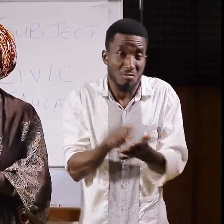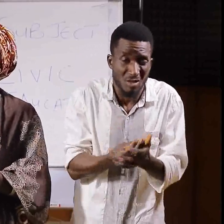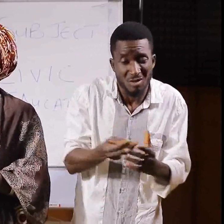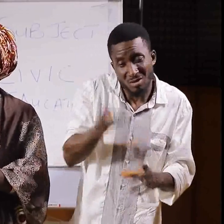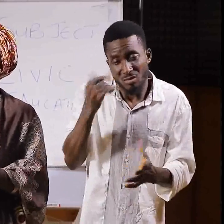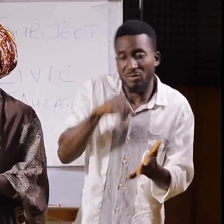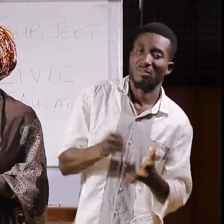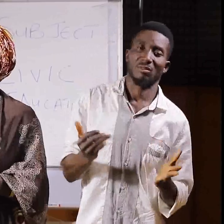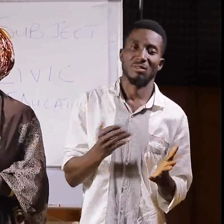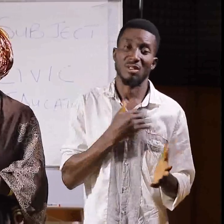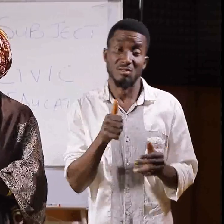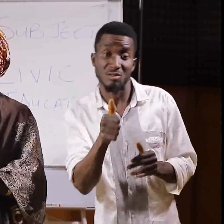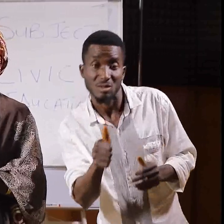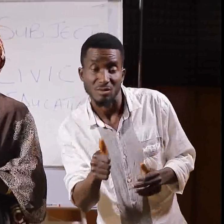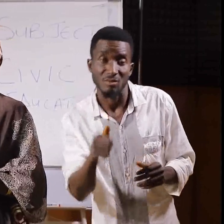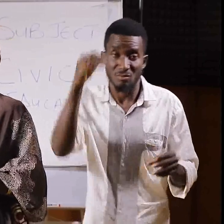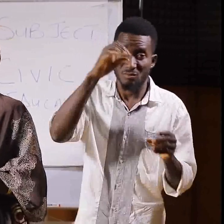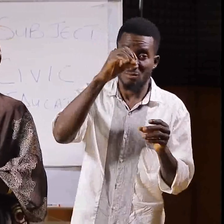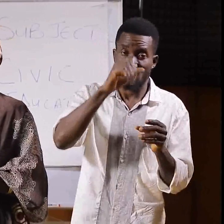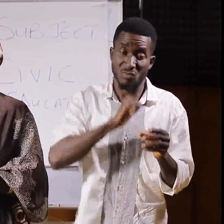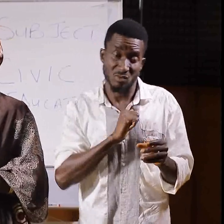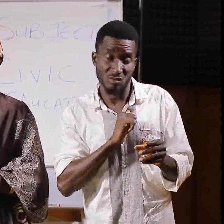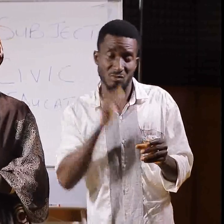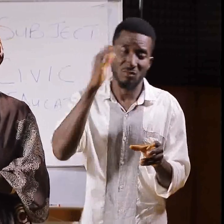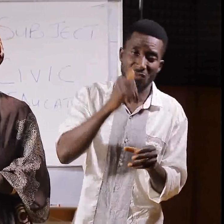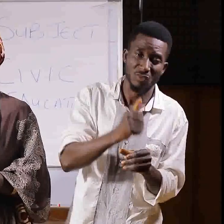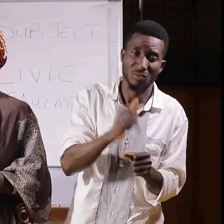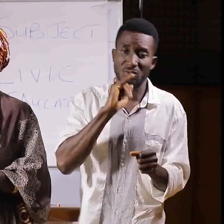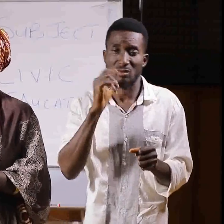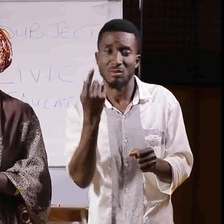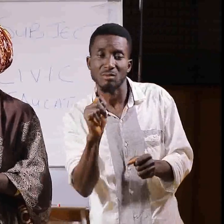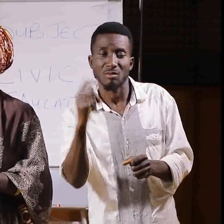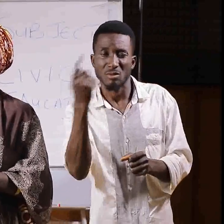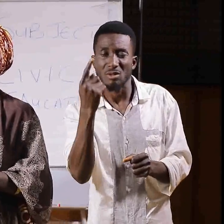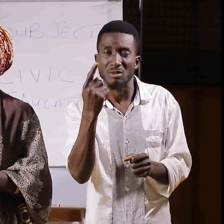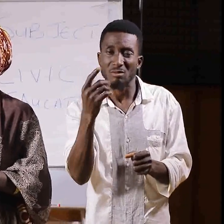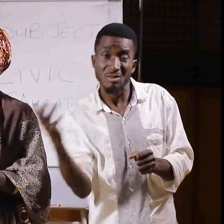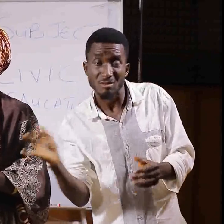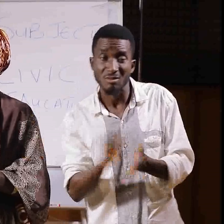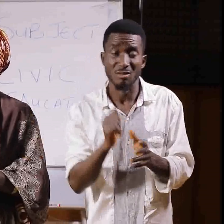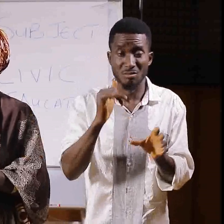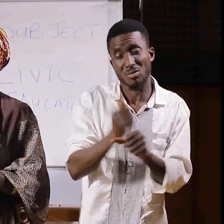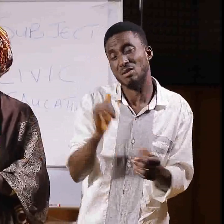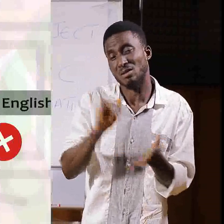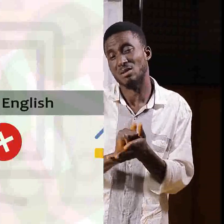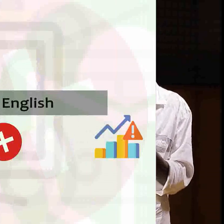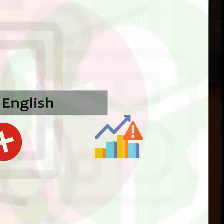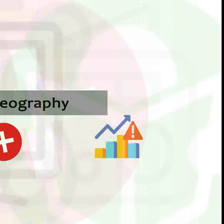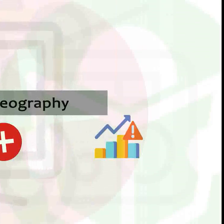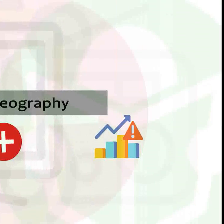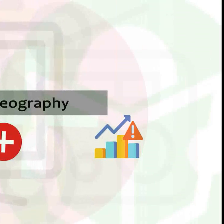And self-employment is the only thing that can make that to be